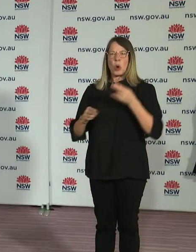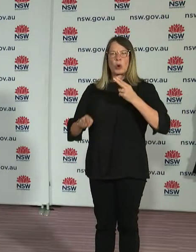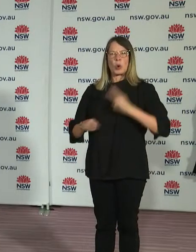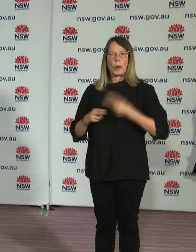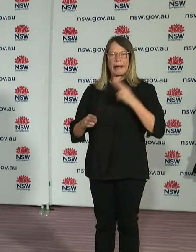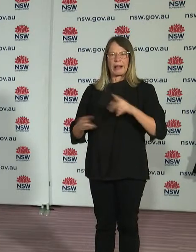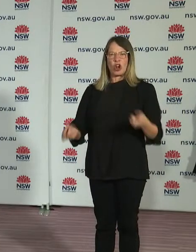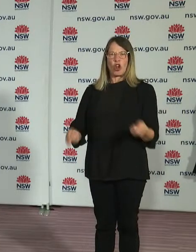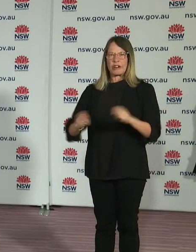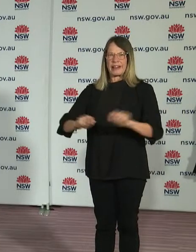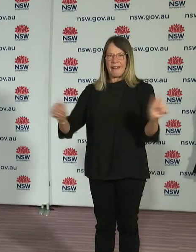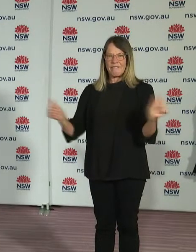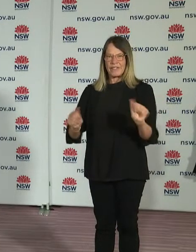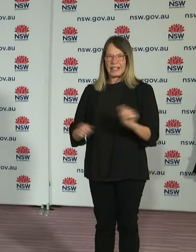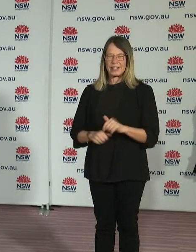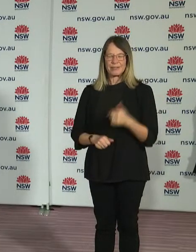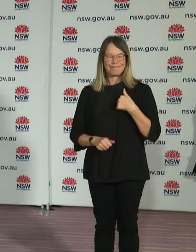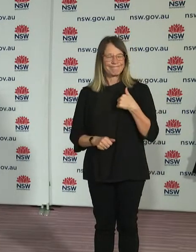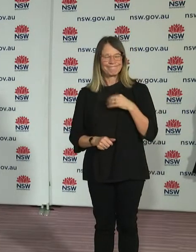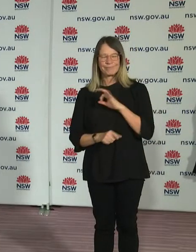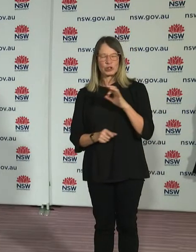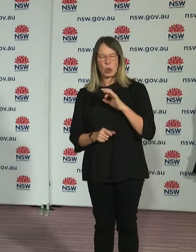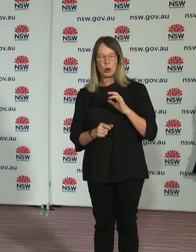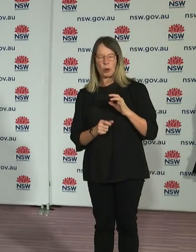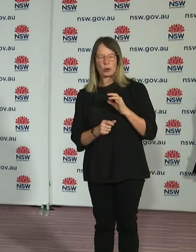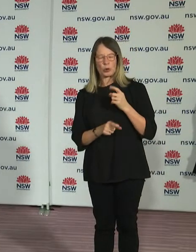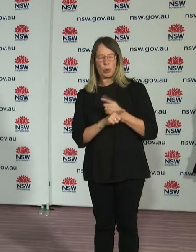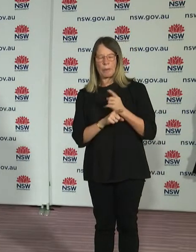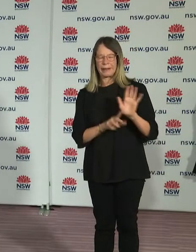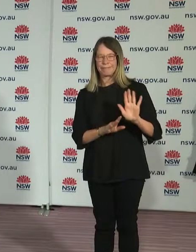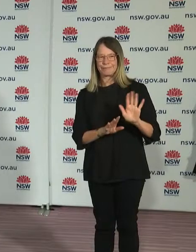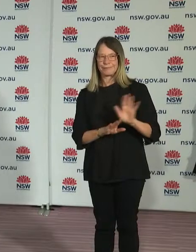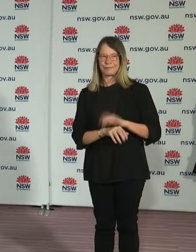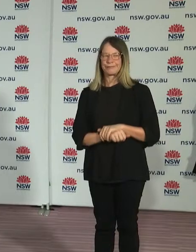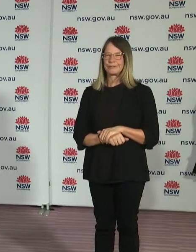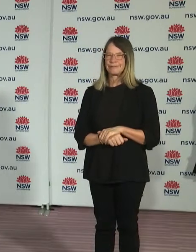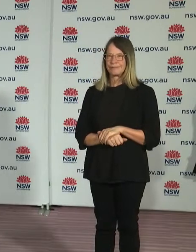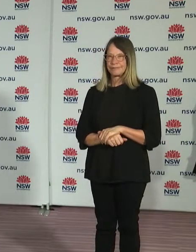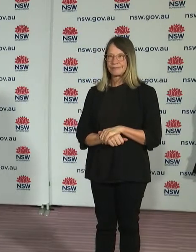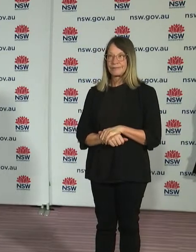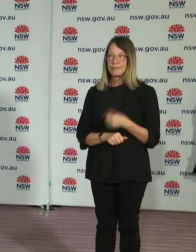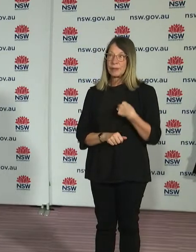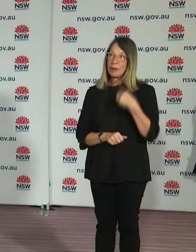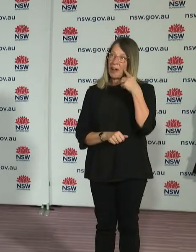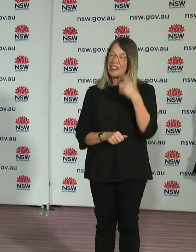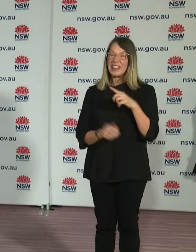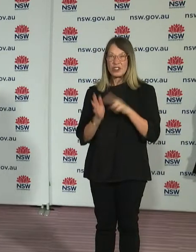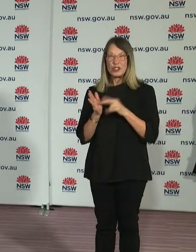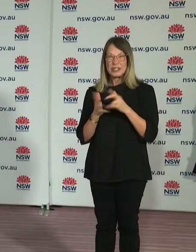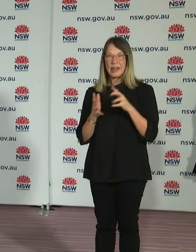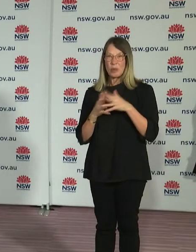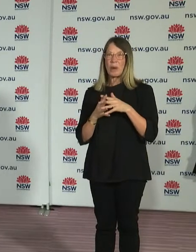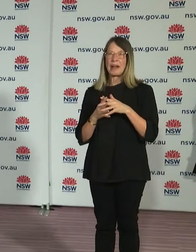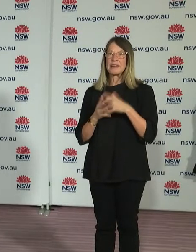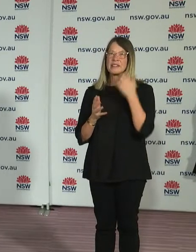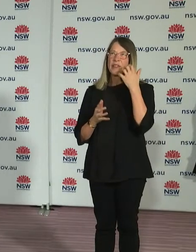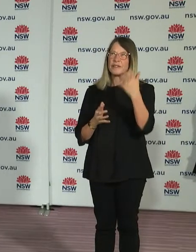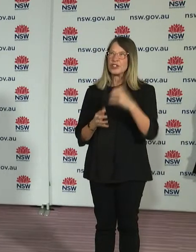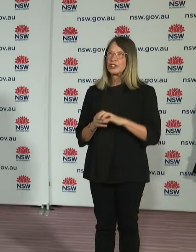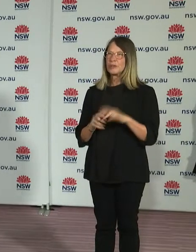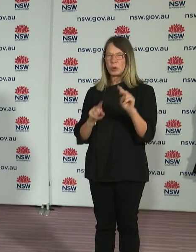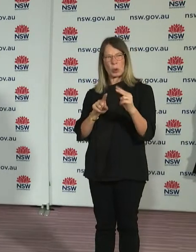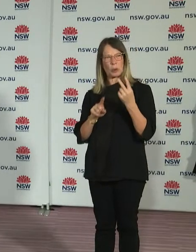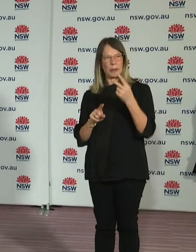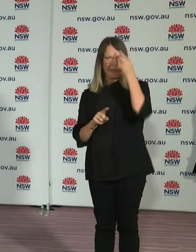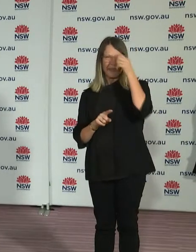on that. But all I will say is I hope the people of New South Wales in good time will appreciate that, rightly or wrongly, every time we made a decision, it was in the